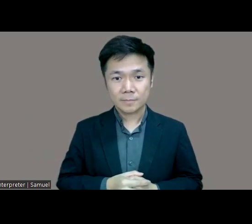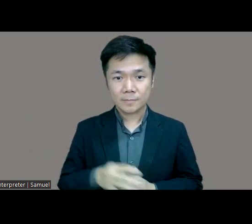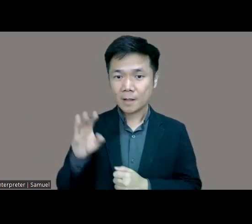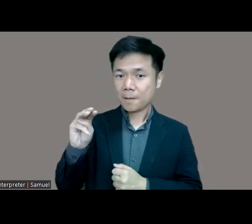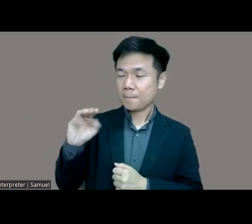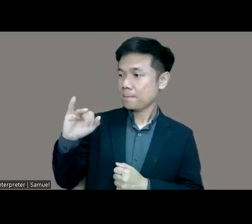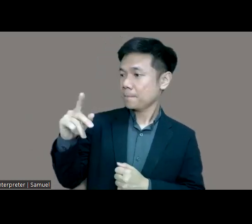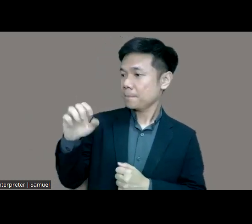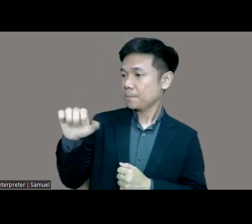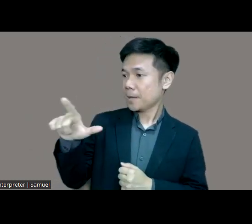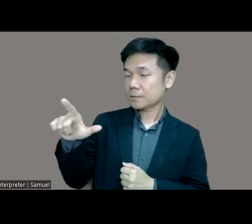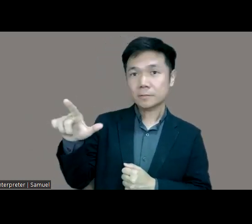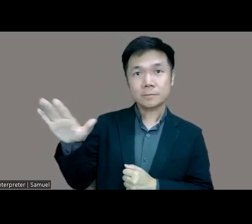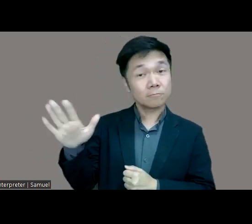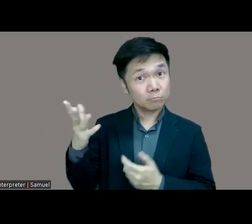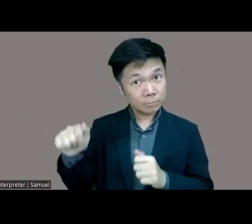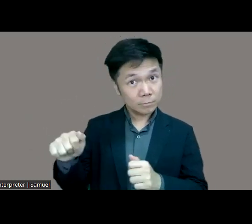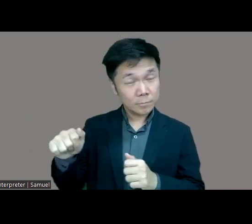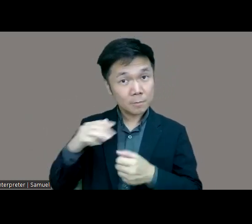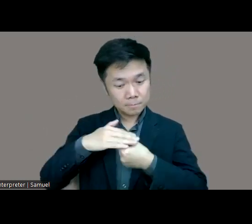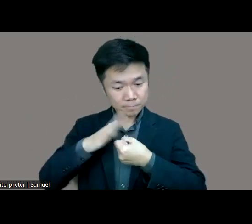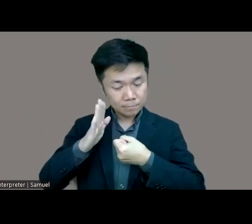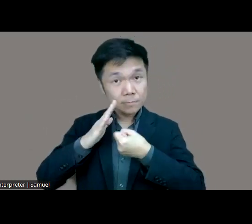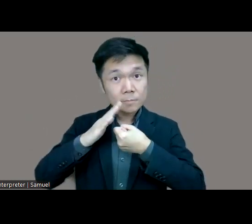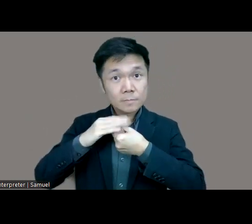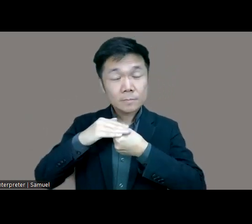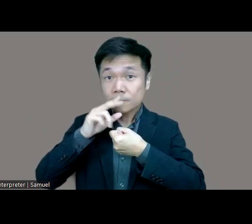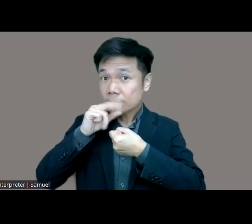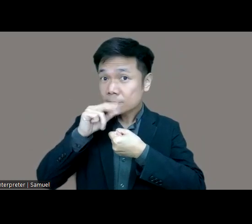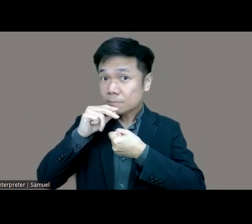unmute your microphone if you want to check.